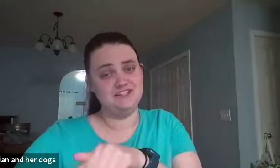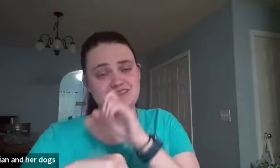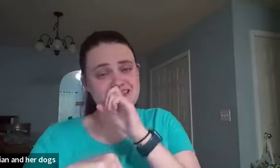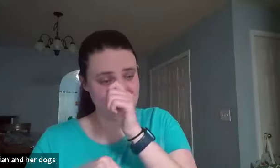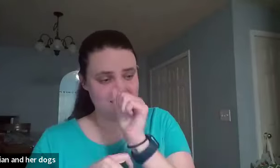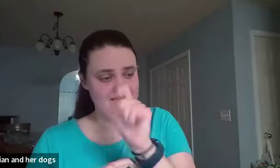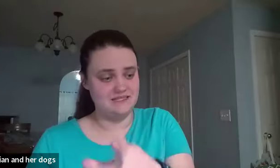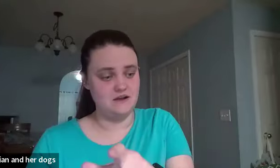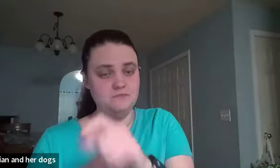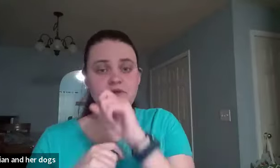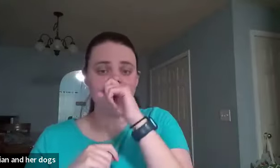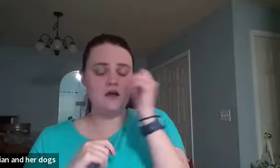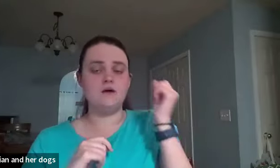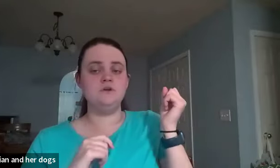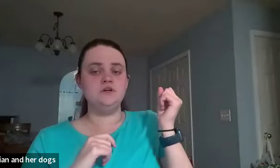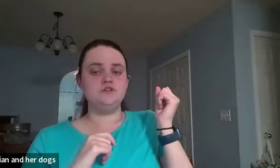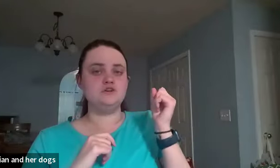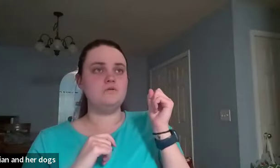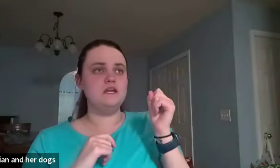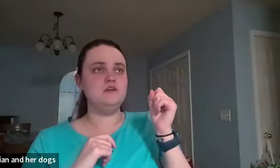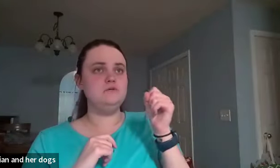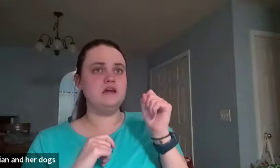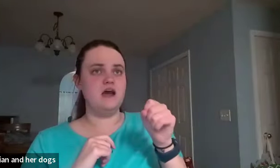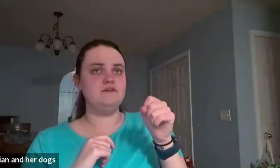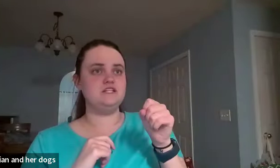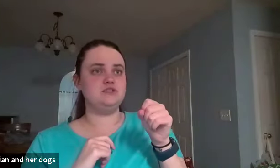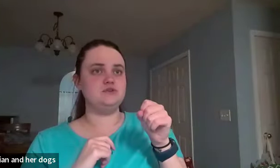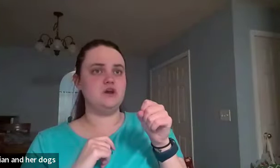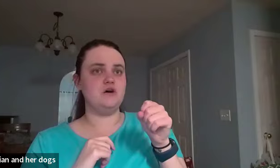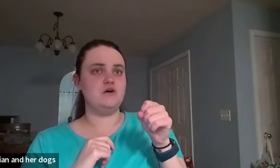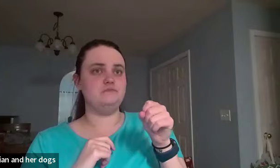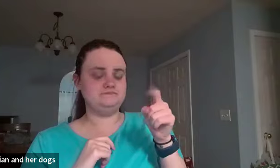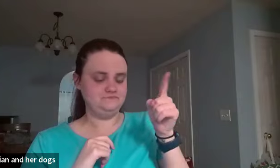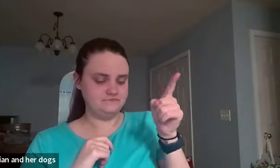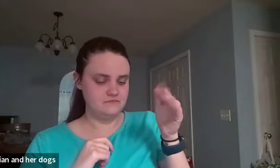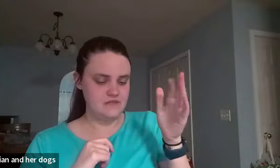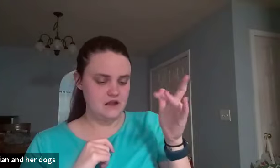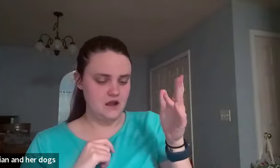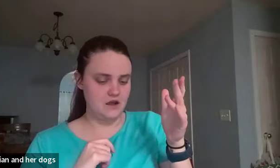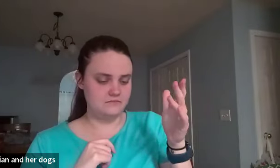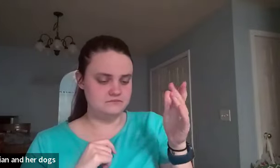English, and that's not ASL. So the way you would have it is you would go,